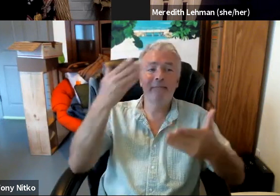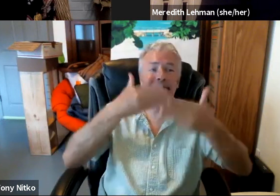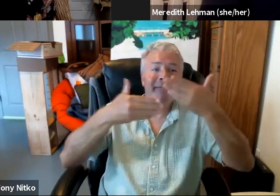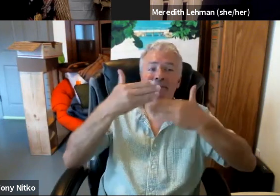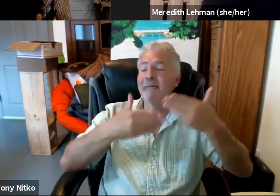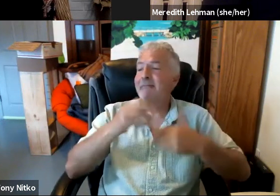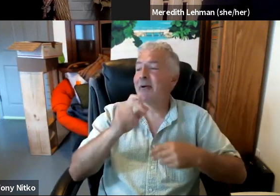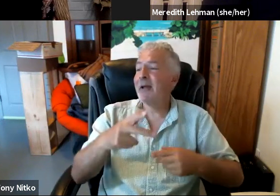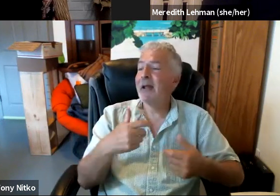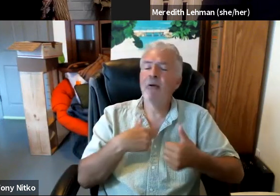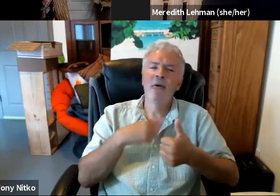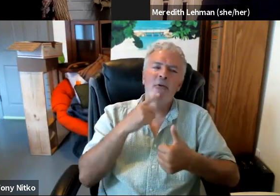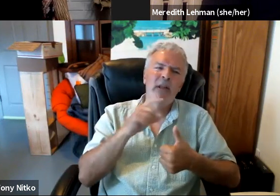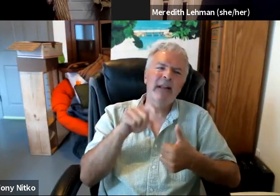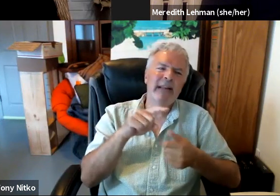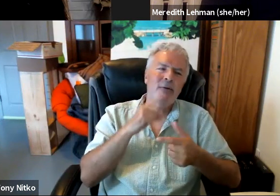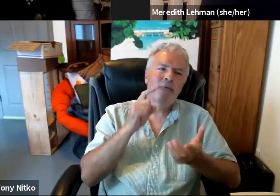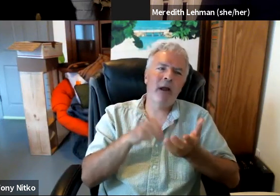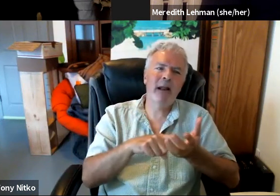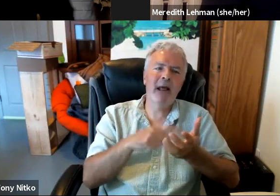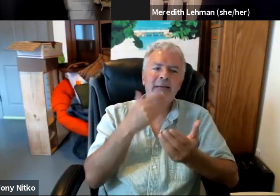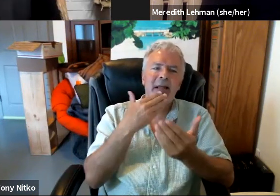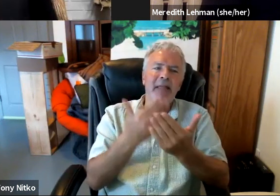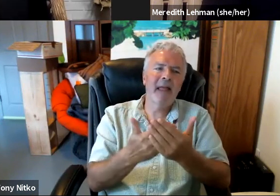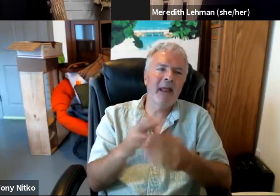I have too many windows open. Can't see one for the other.